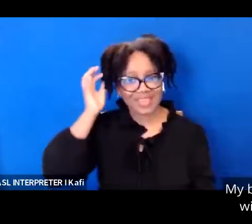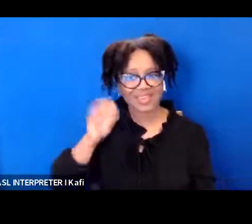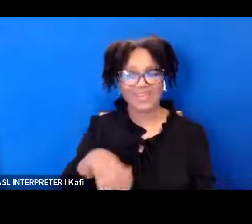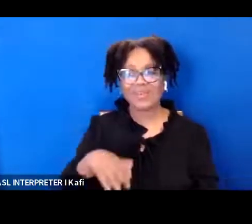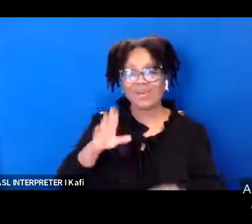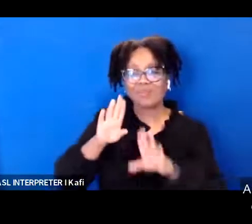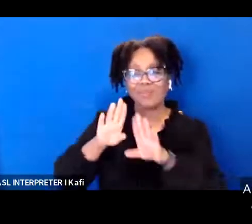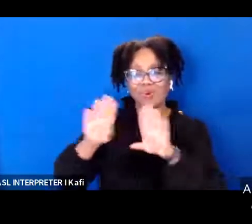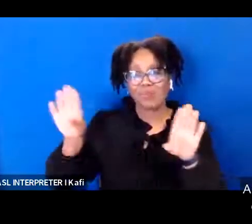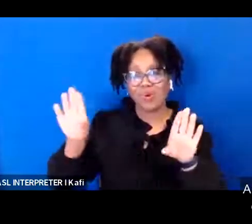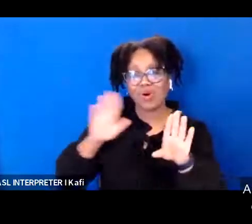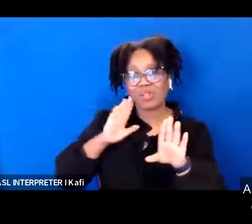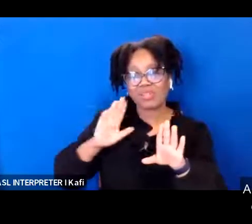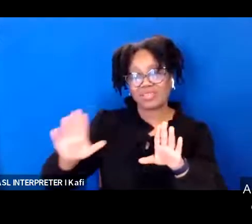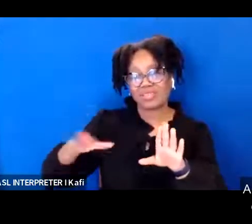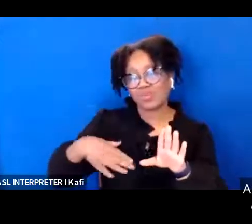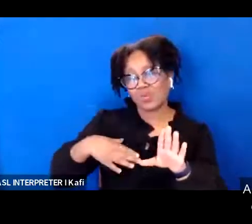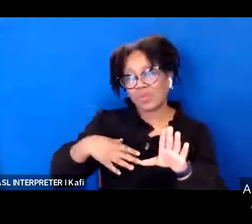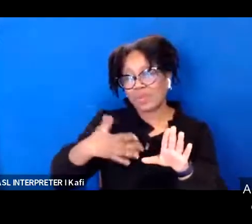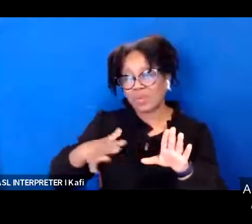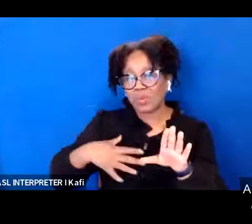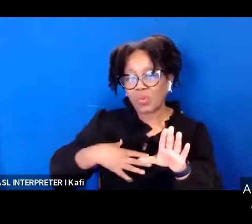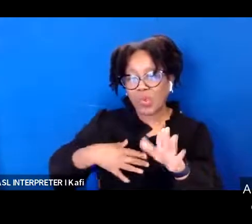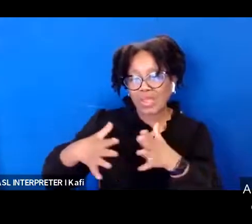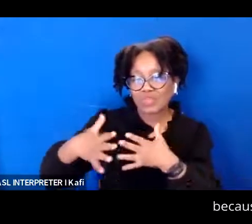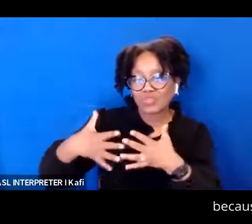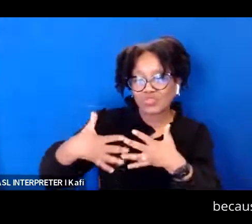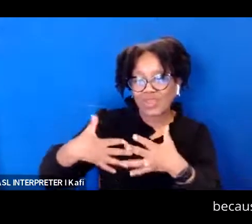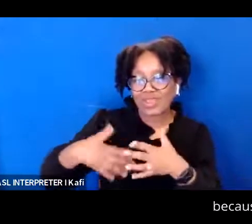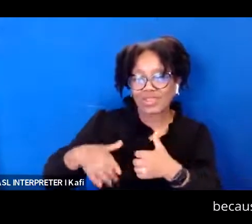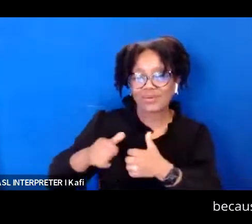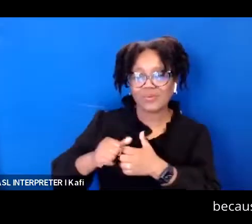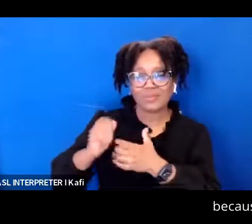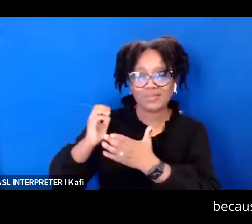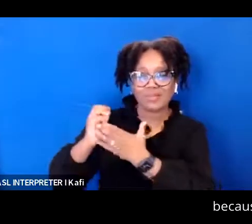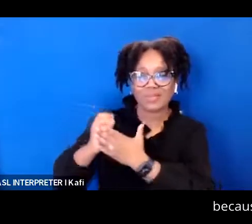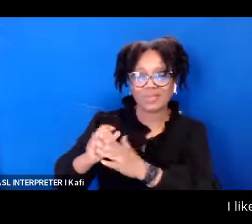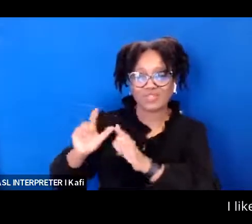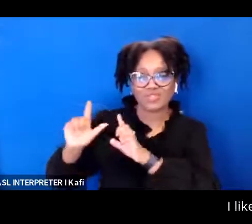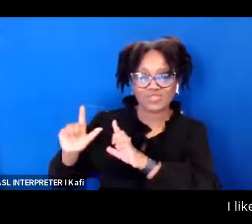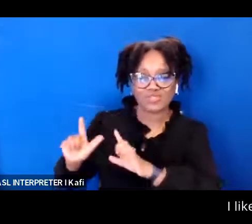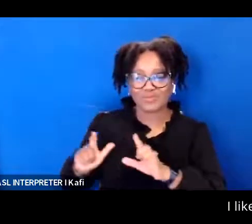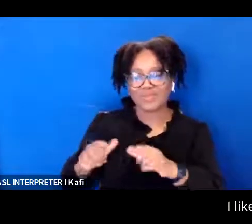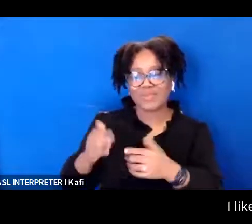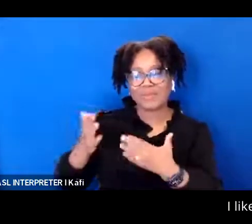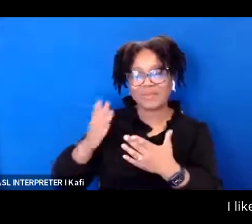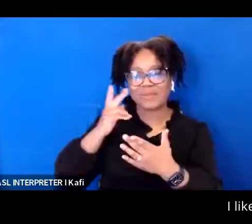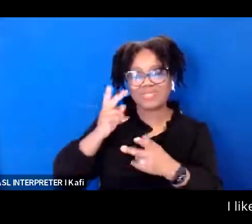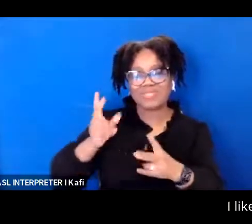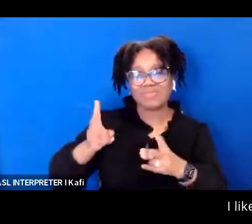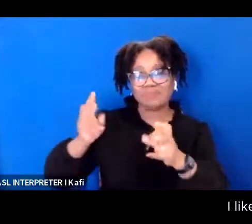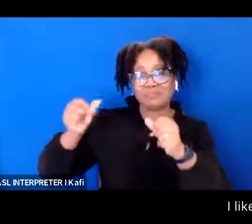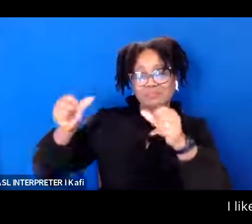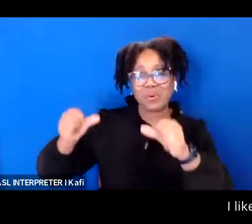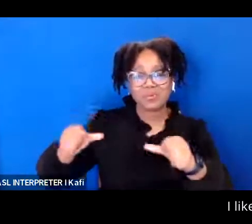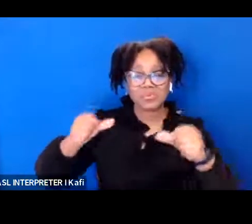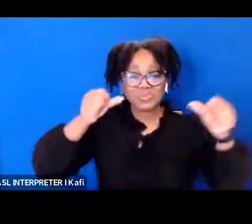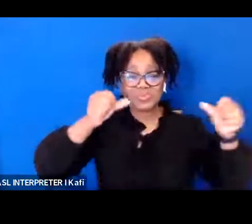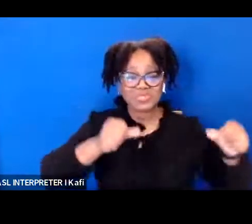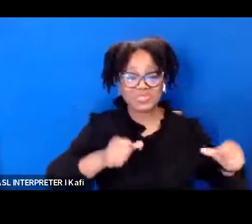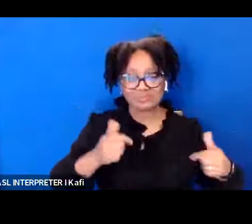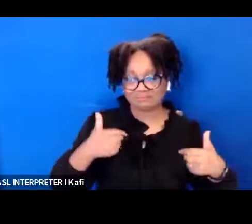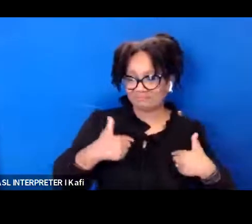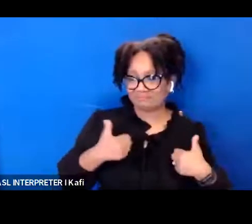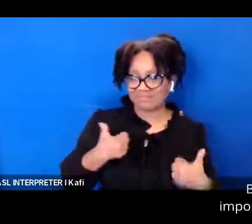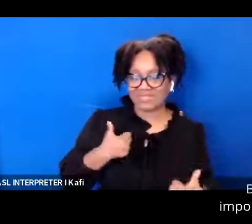back um and you might see some other random posters because i'm just a creative person i like to see things on my wall